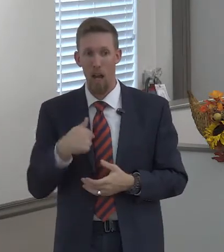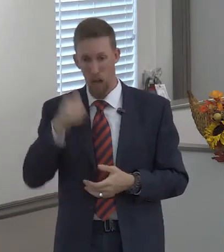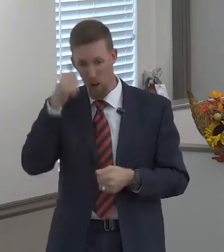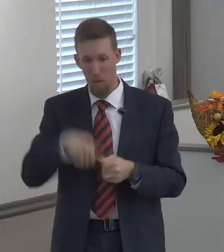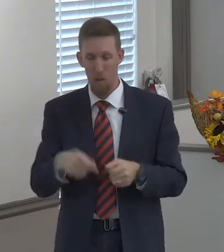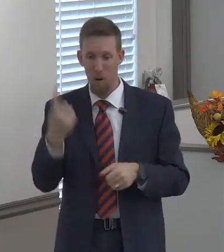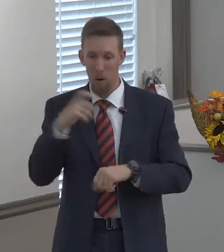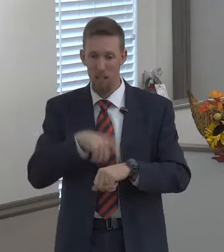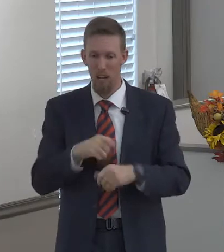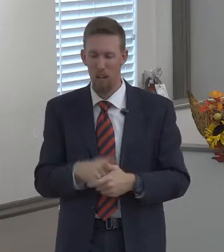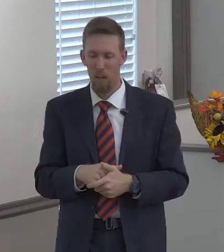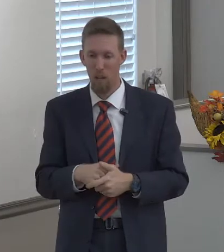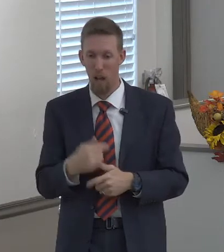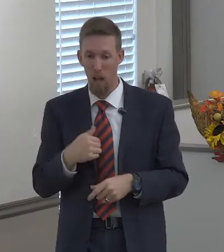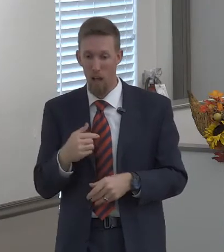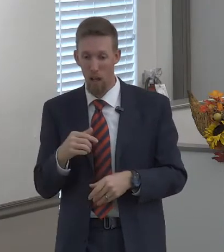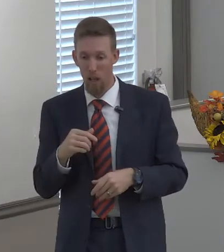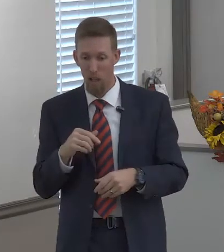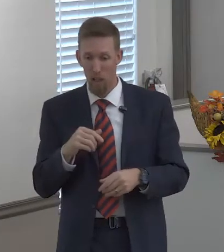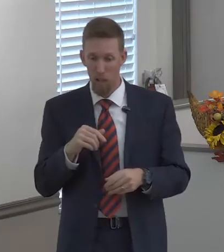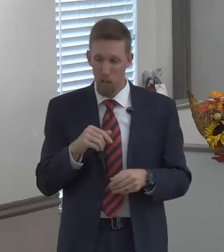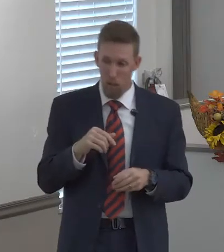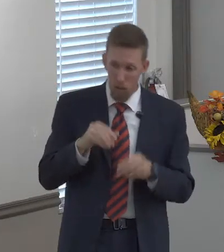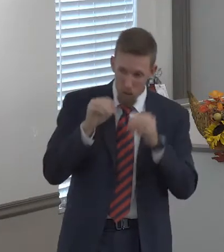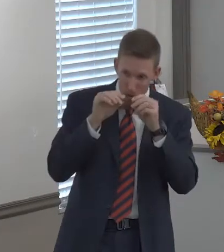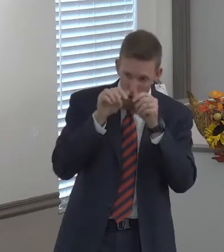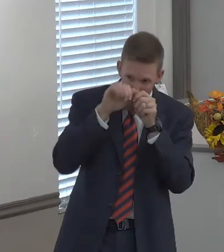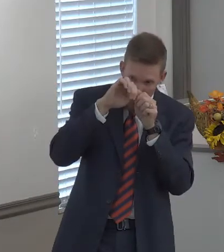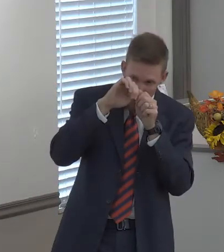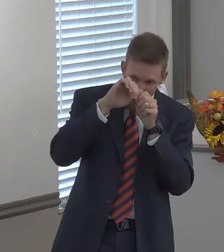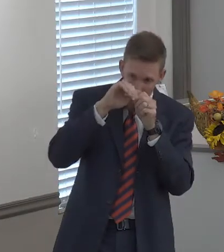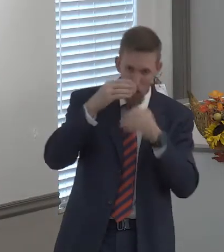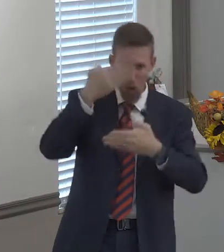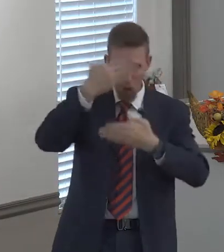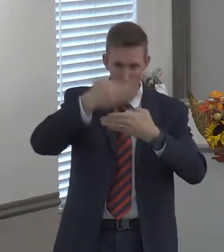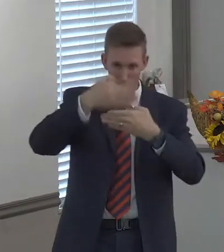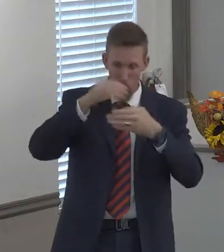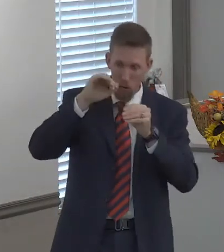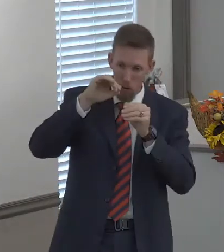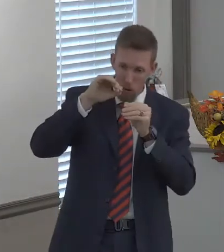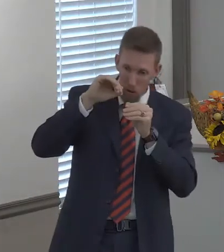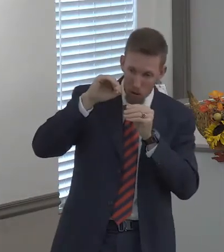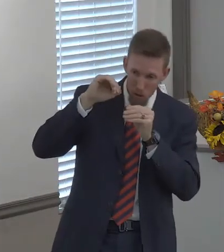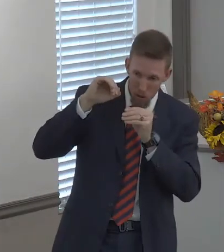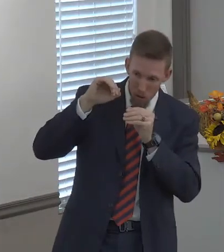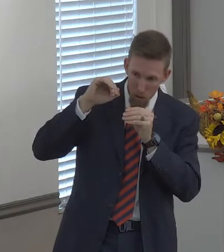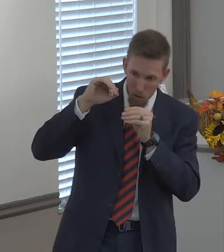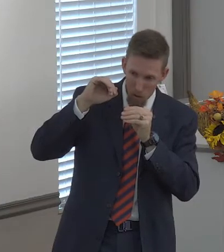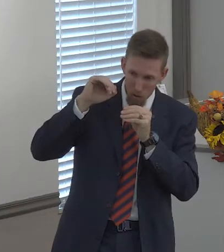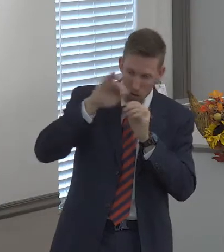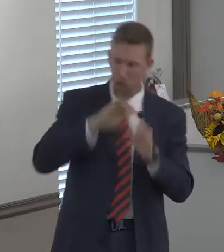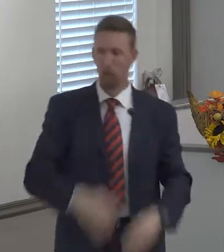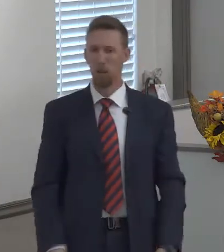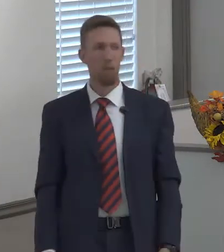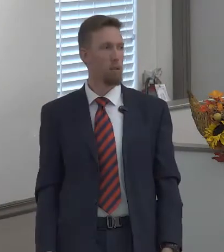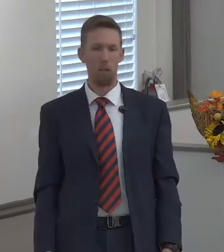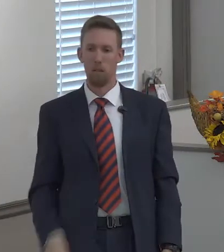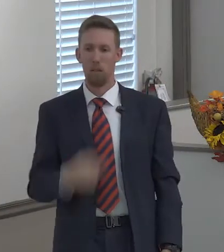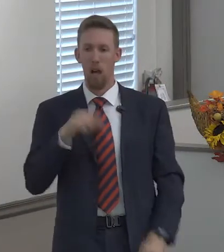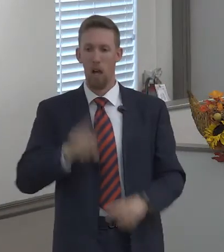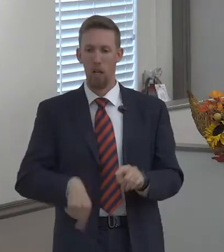Cheryl's husband, Pastor Mark, he was on me. I've told this story, I know. Please bear with me. I love to hear